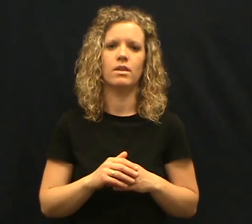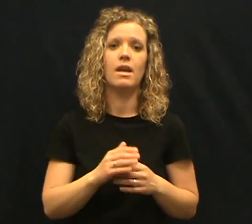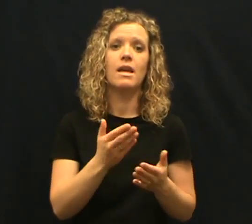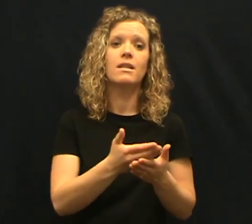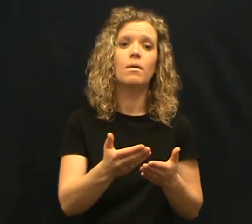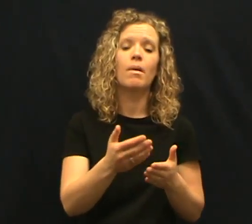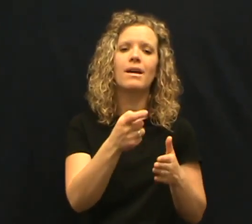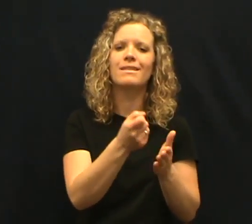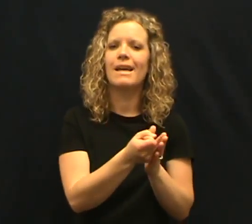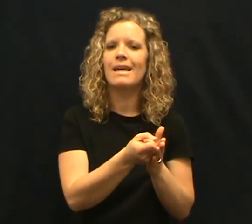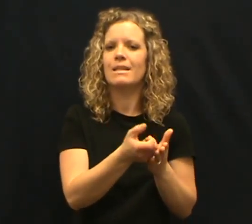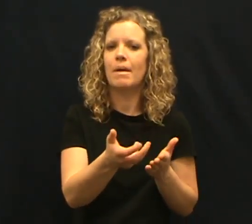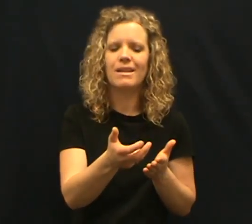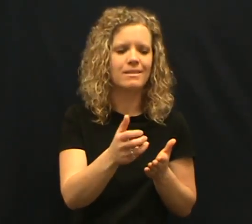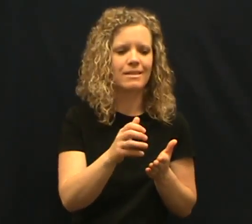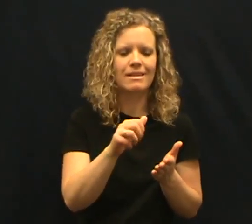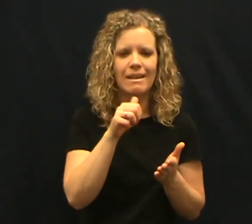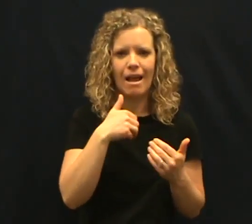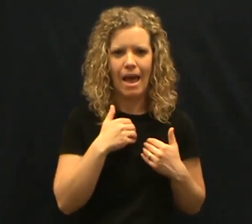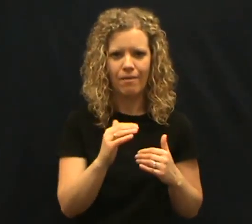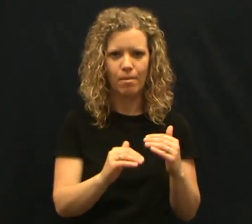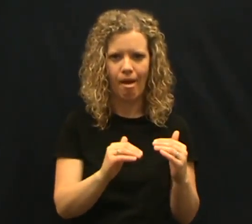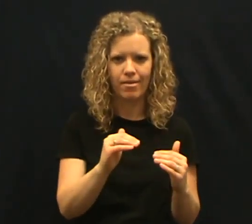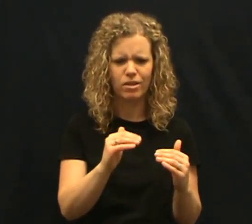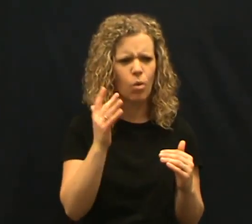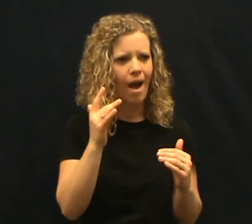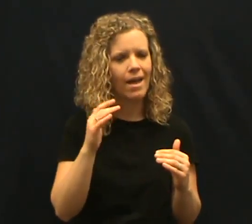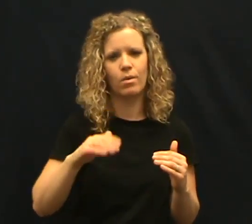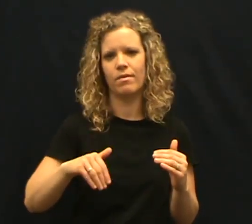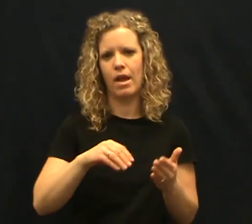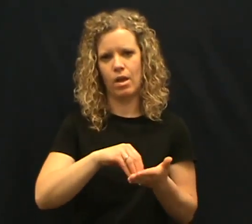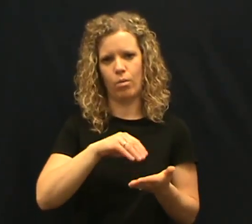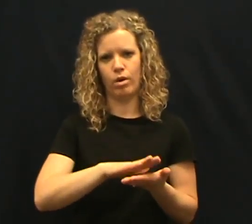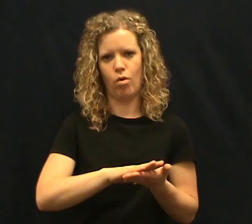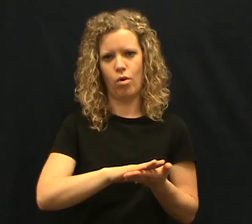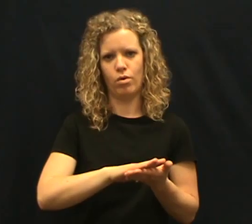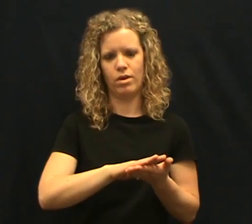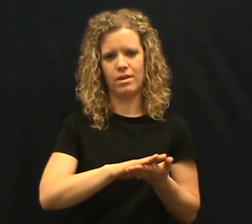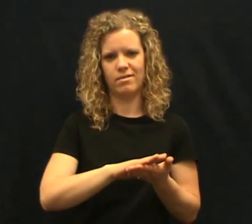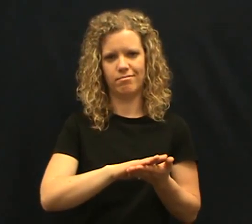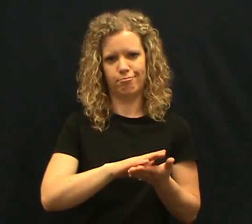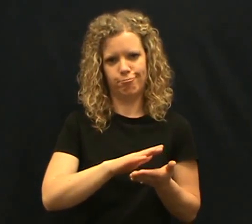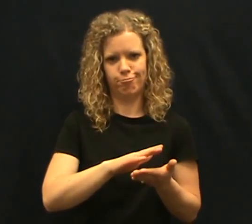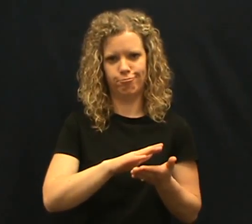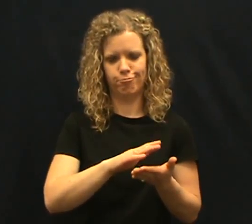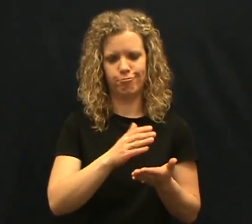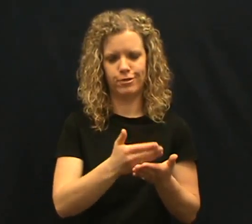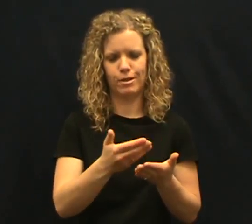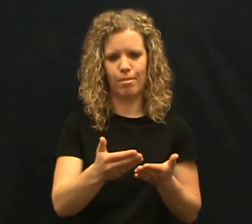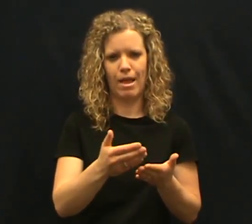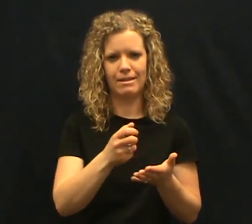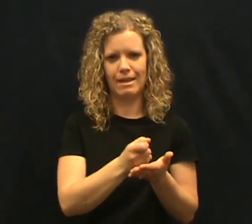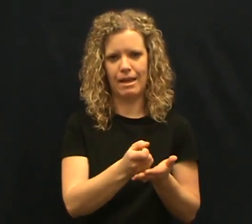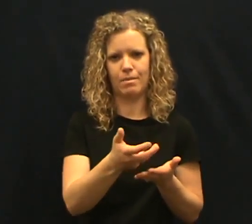a balance because we hadn't recorded any supplies expense yet. We see that we increased supplies expense